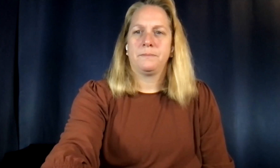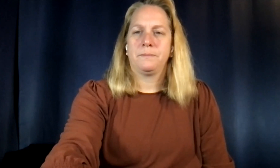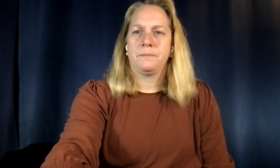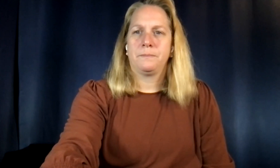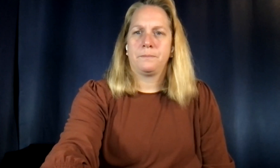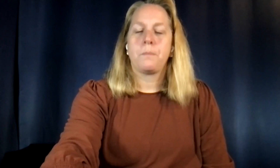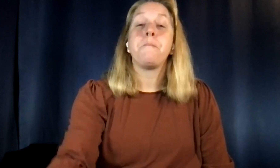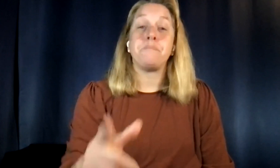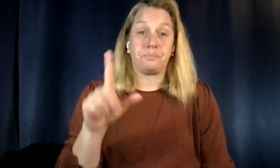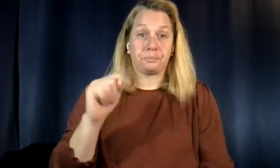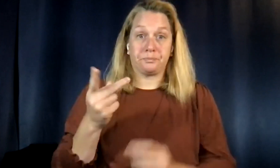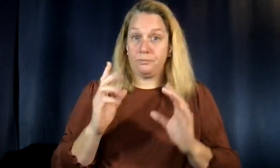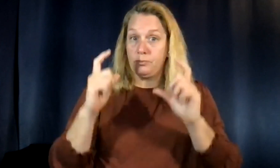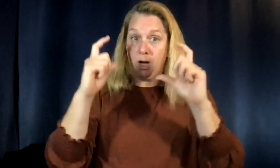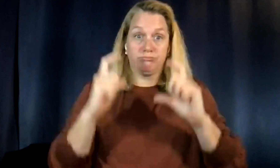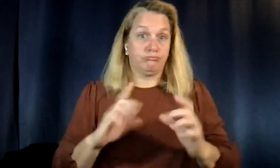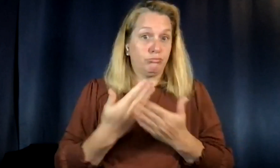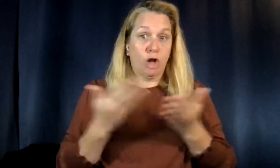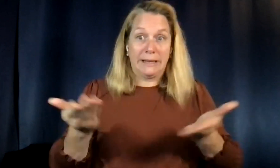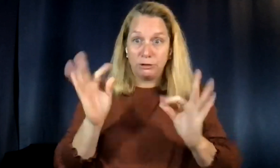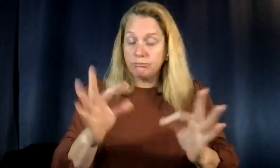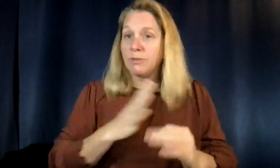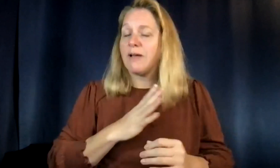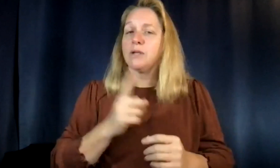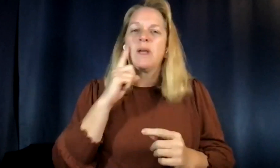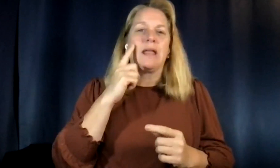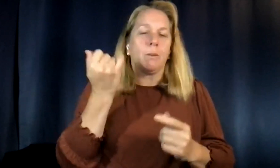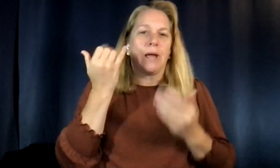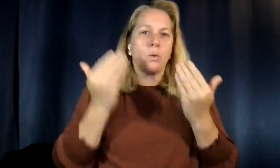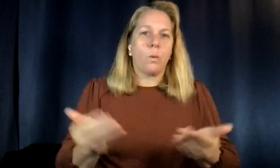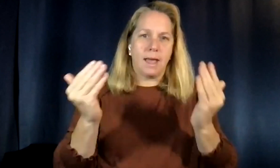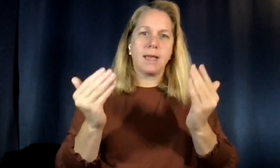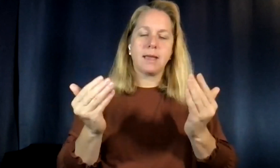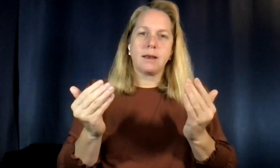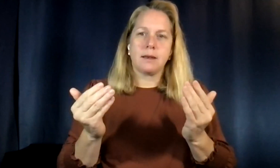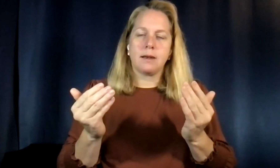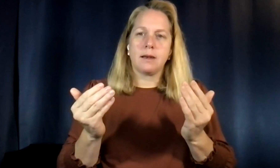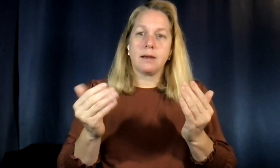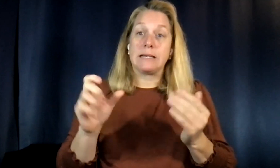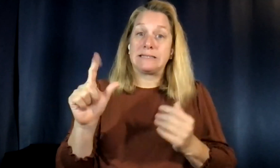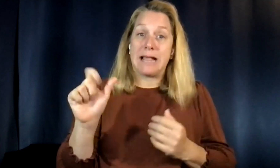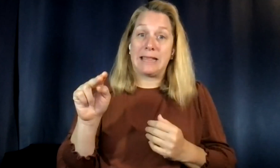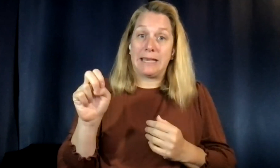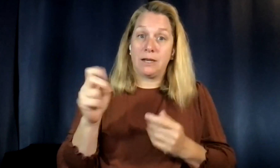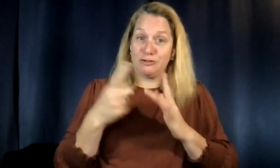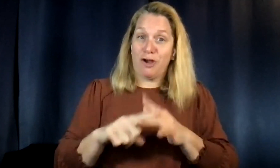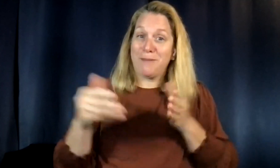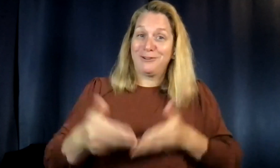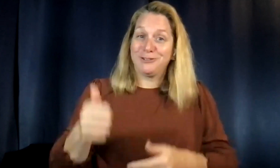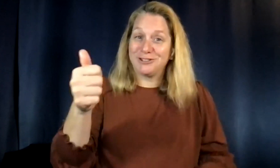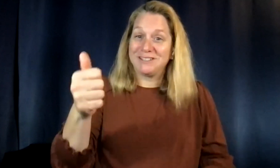all right, we're all here. All right, so if we want to go ahead and Celine, you want to start by introducing